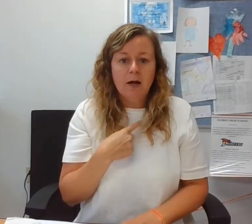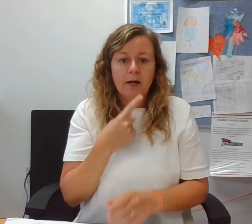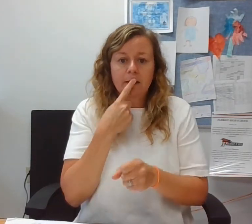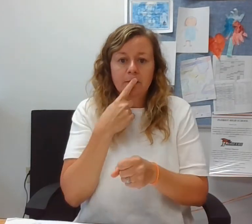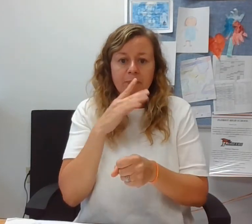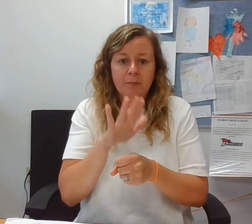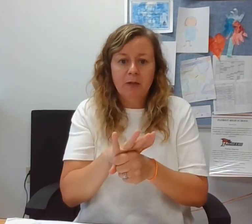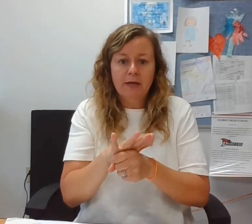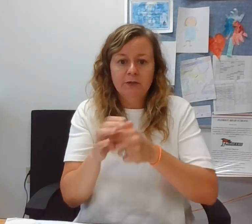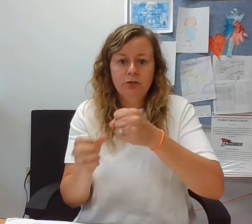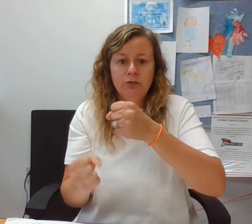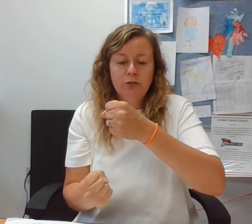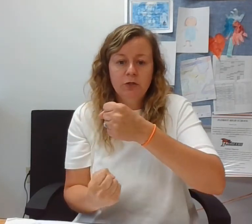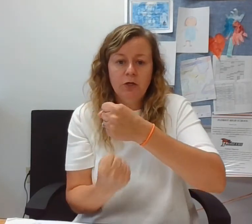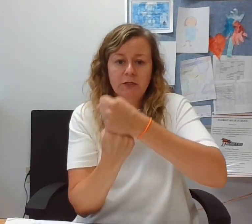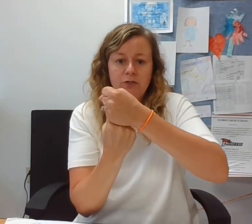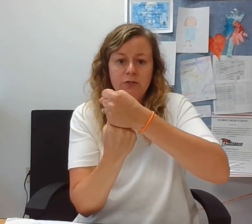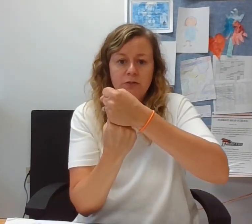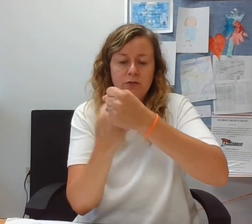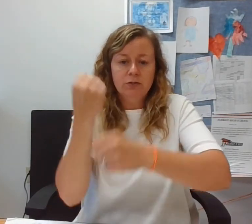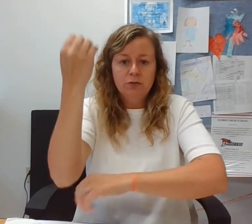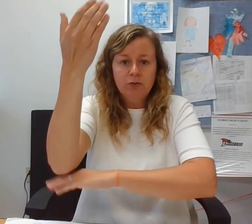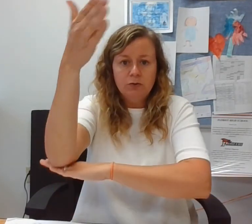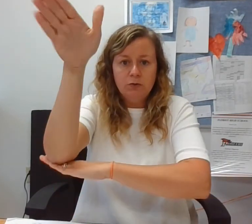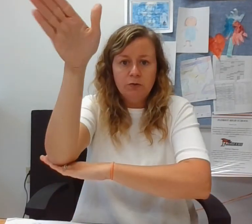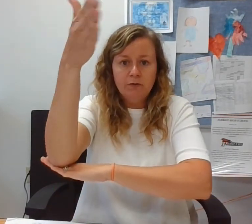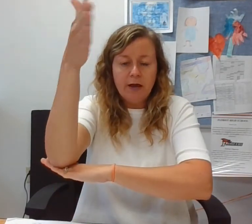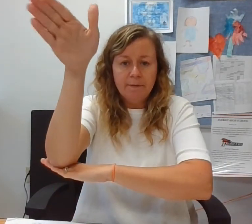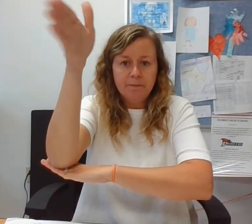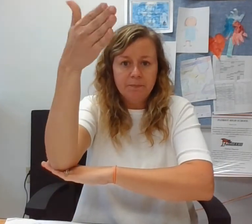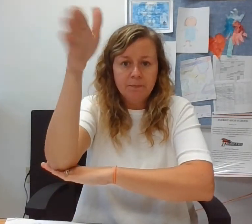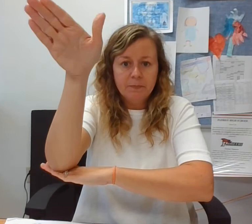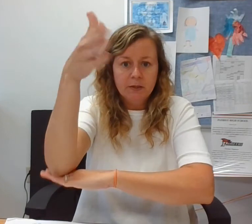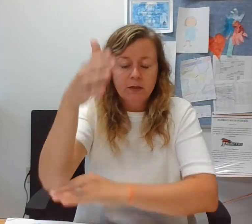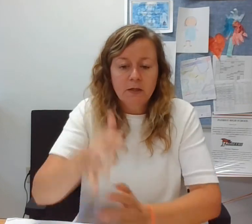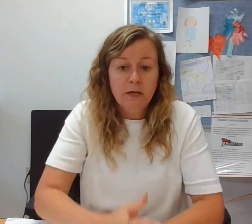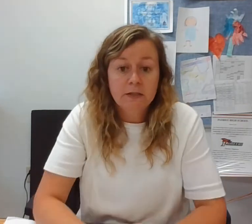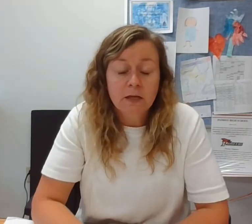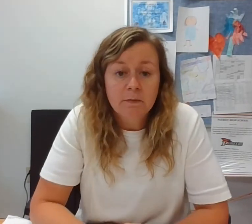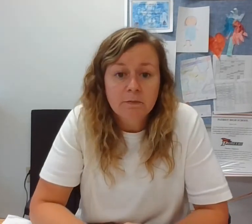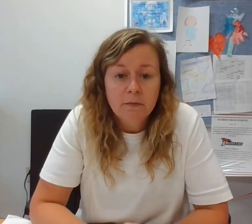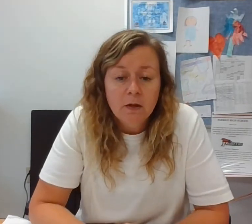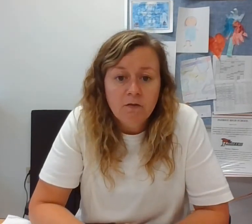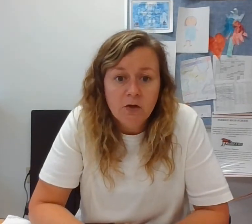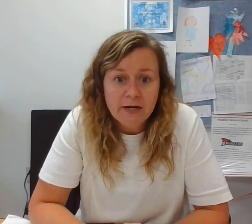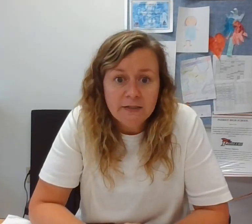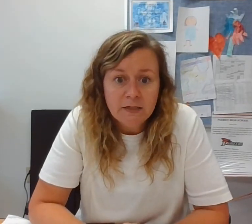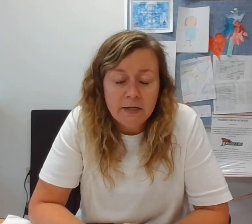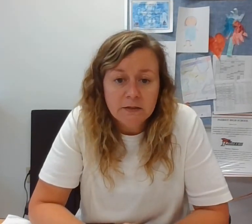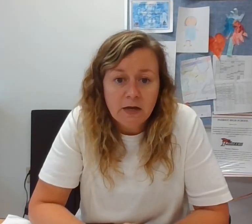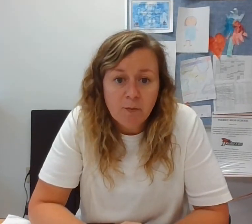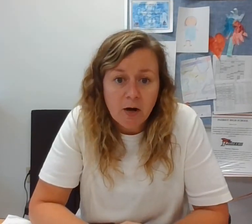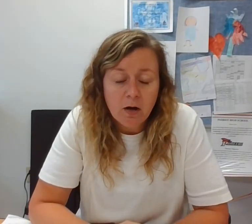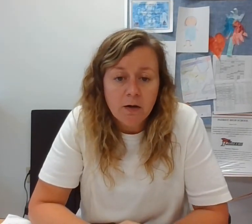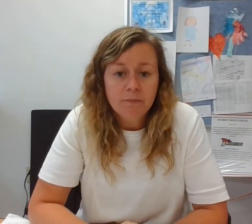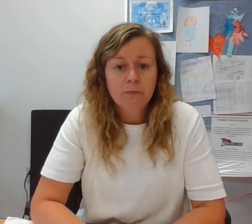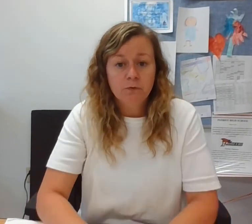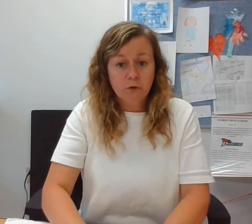I pledge allegiance to the flag. Next line, the United States of America. For